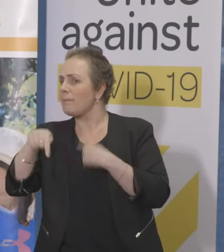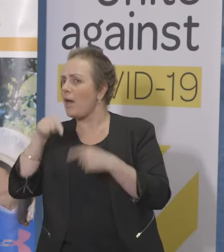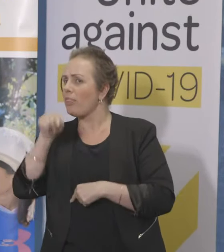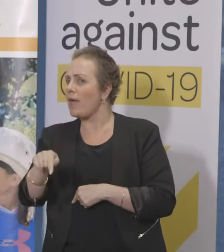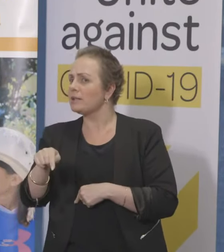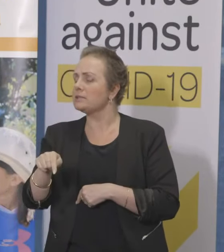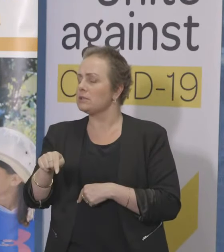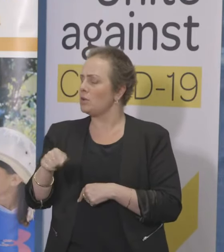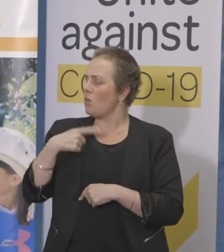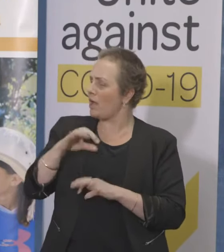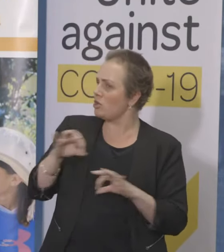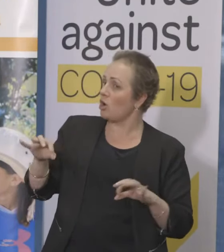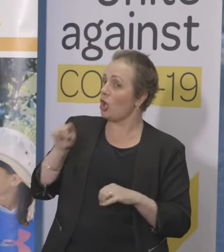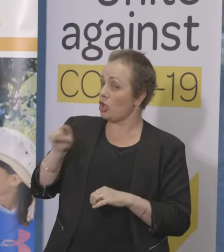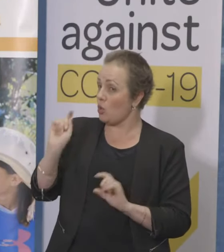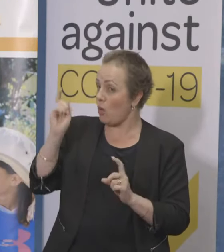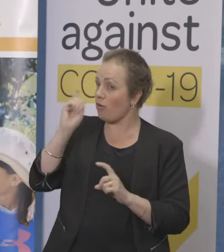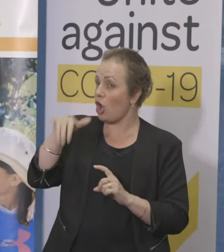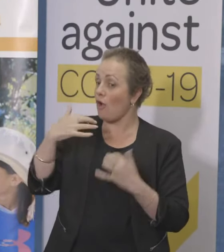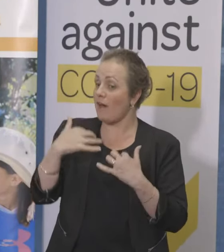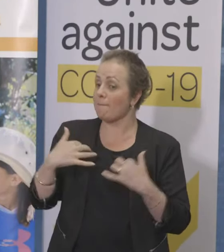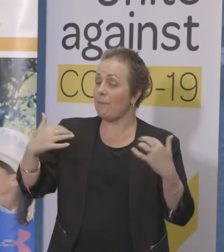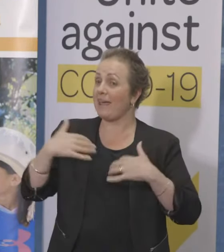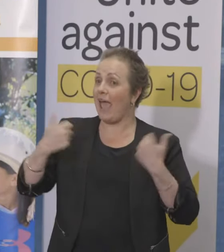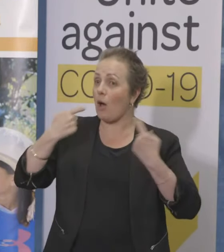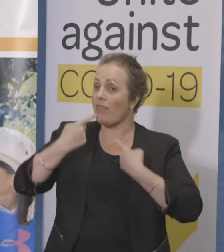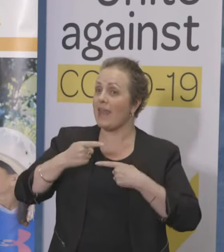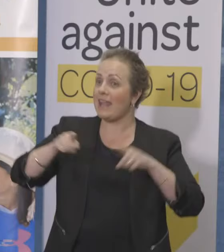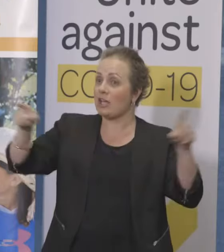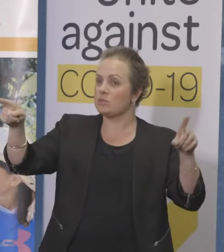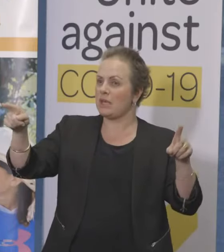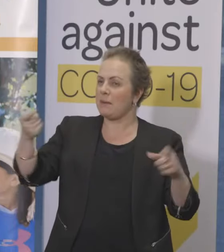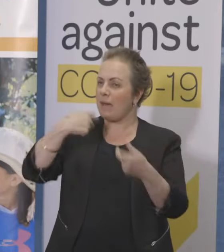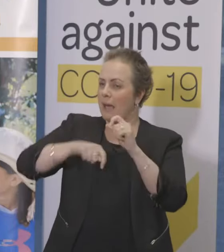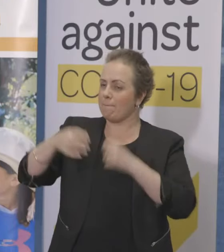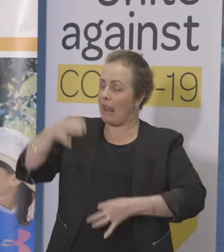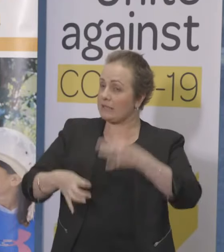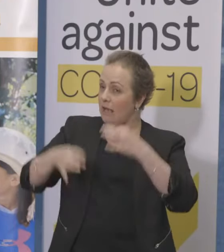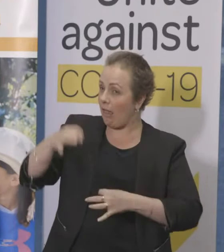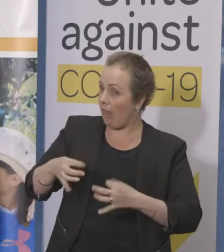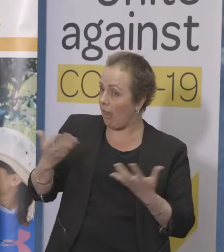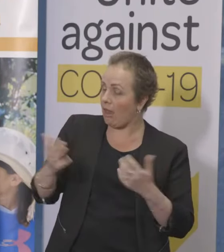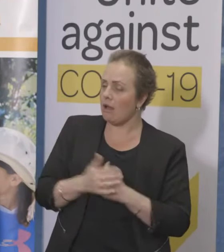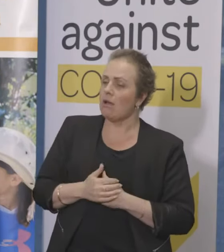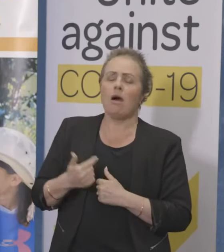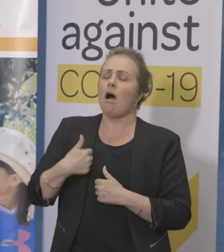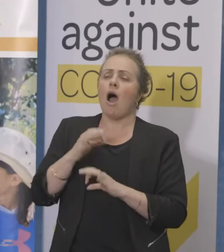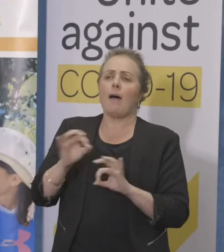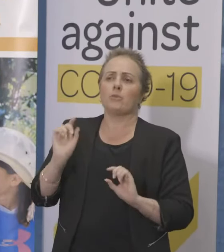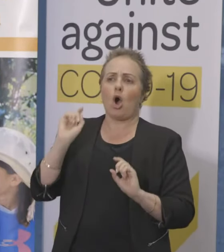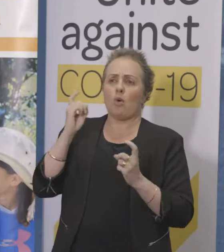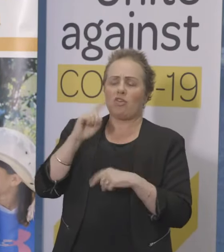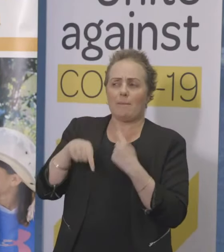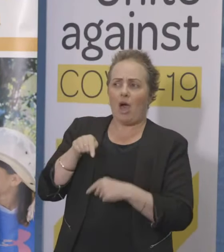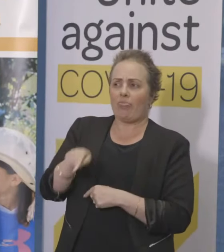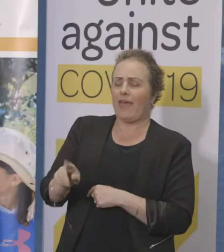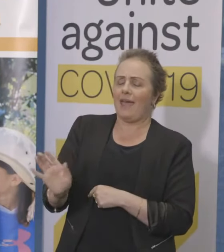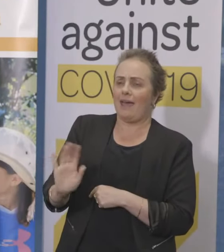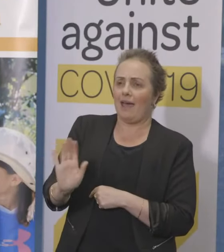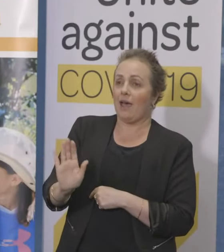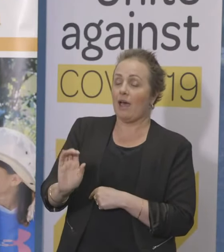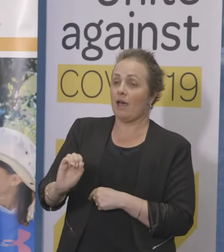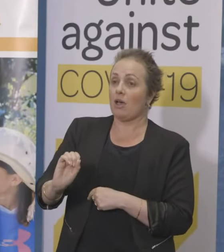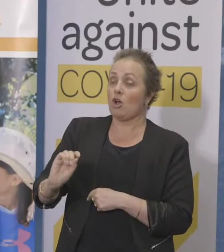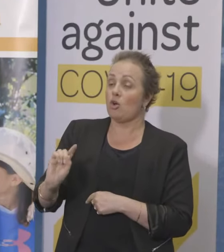are you concerned that a public health announcement is being politicised? Well, I'm not concerned about the latter, and the main reason was